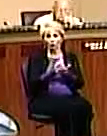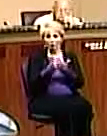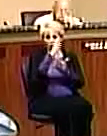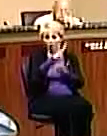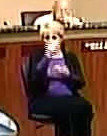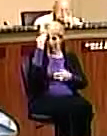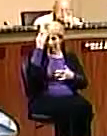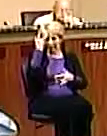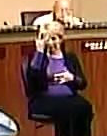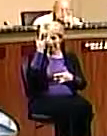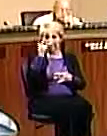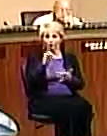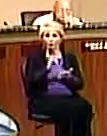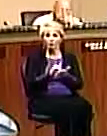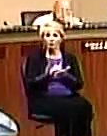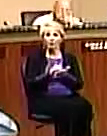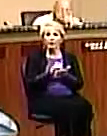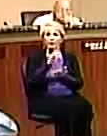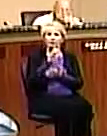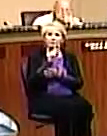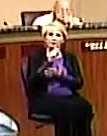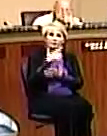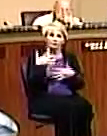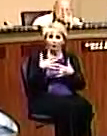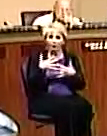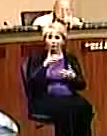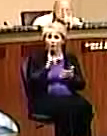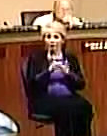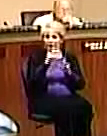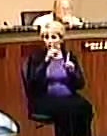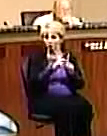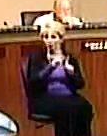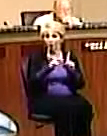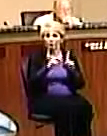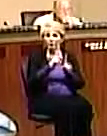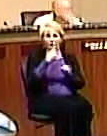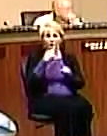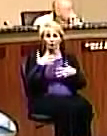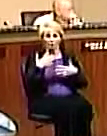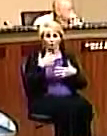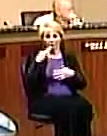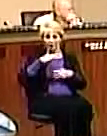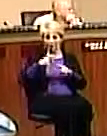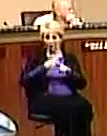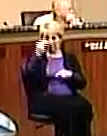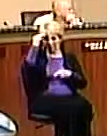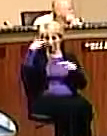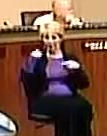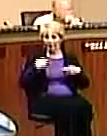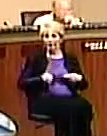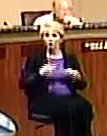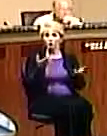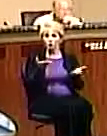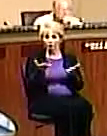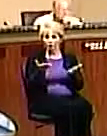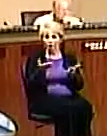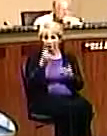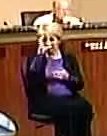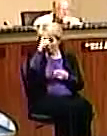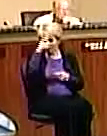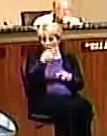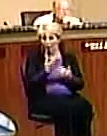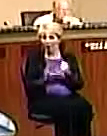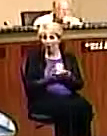illness, and whereas stigma and fear of discrimination keep many who would benefit from mental health services from seeking